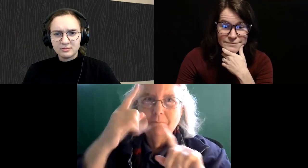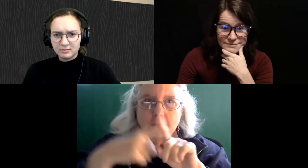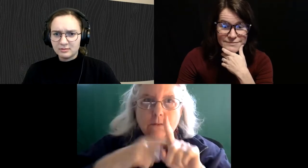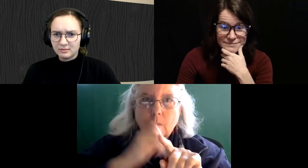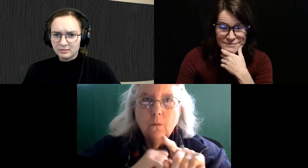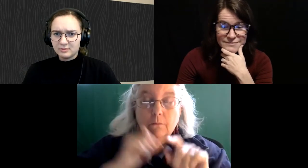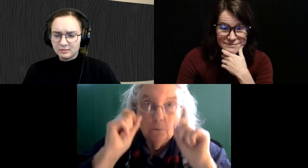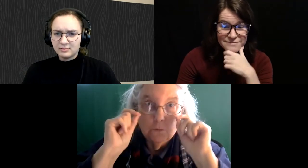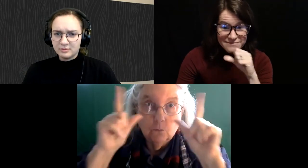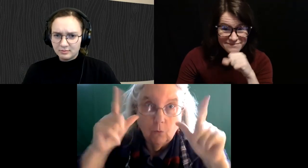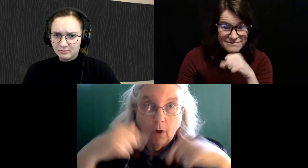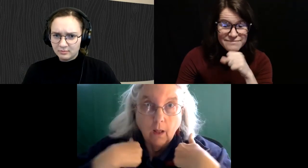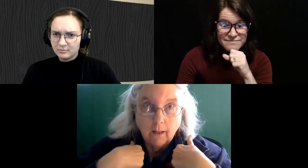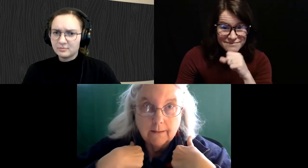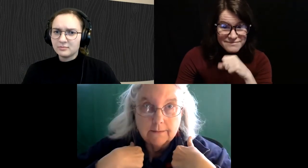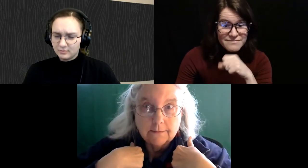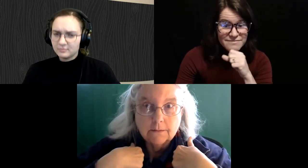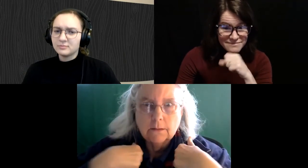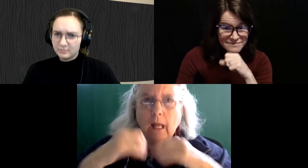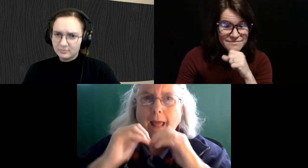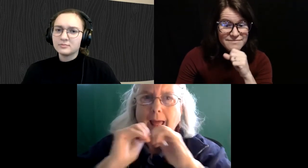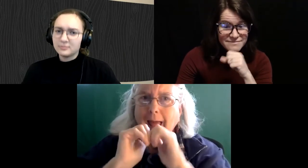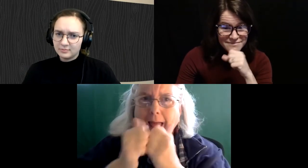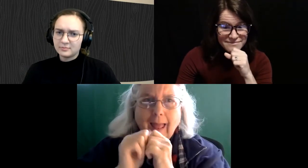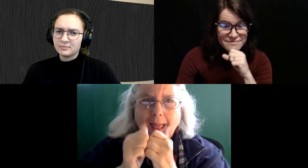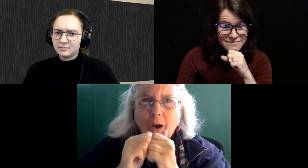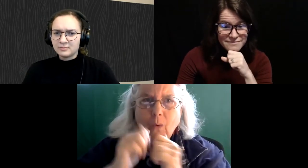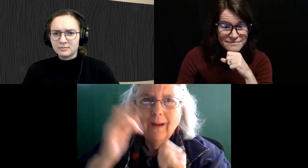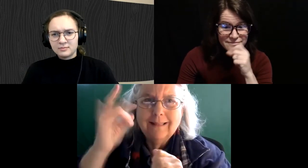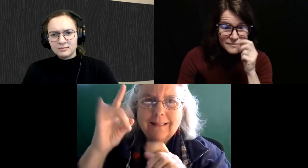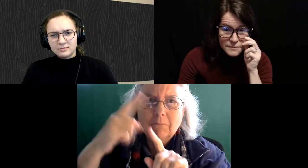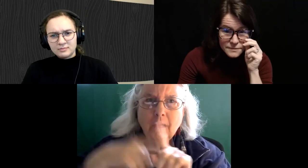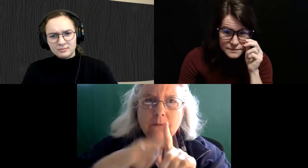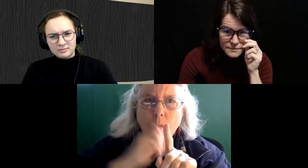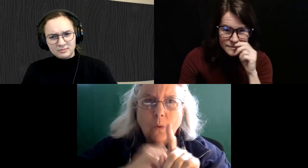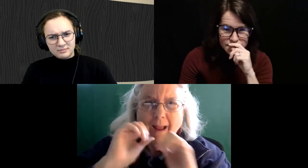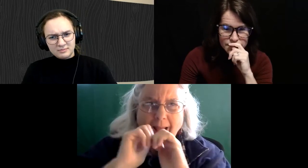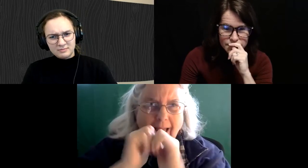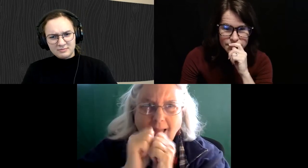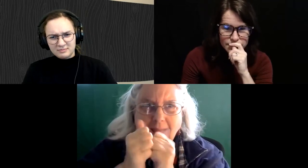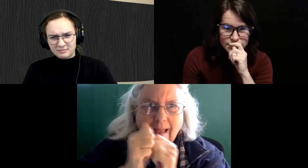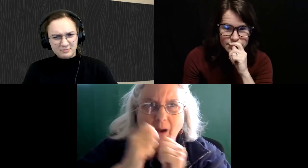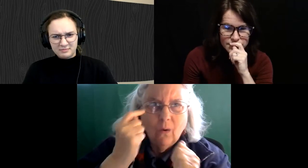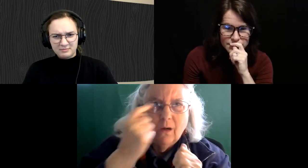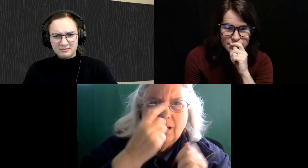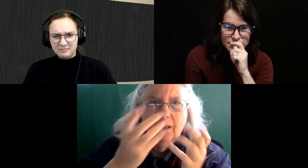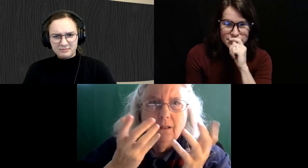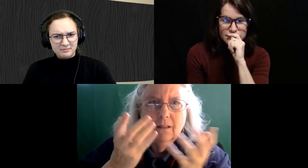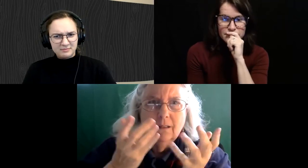diagnose your eyes at 18 months old. That really surprises me. Mm-hmm. So how does an 18-month-old, how